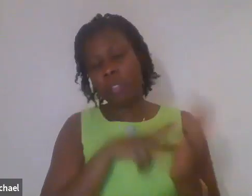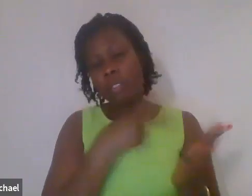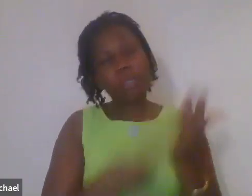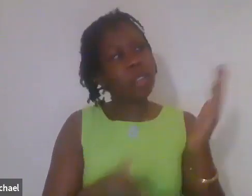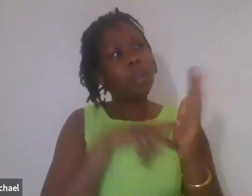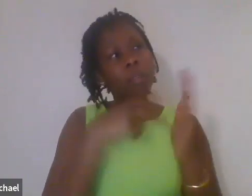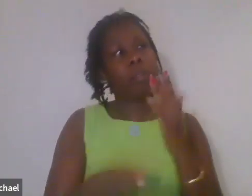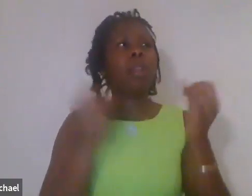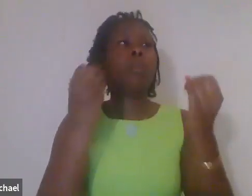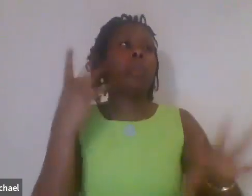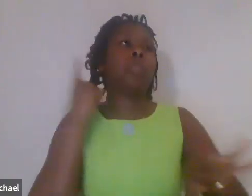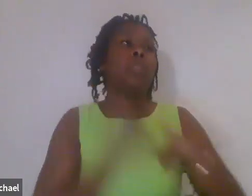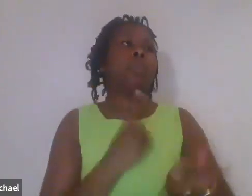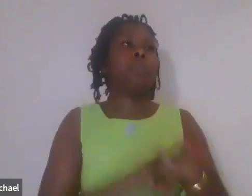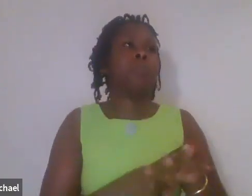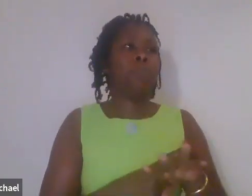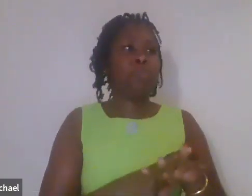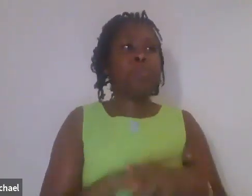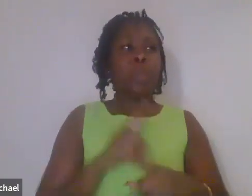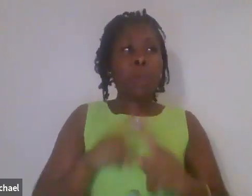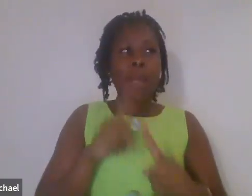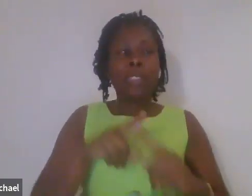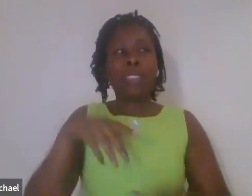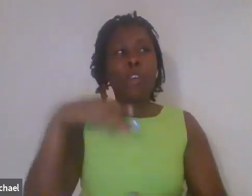Yes. I've failed many times,